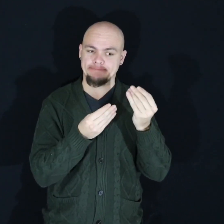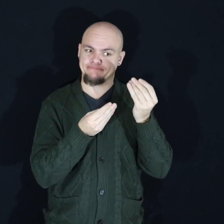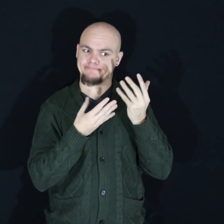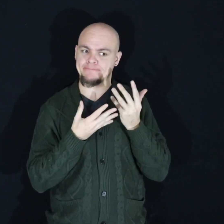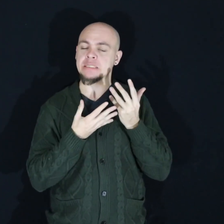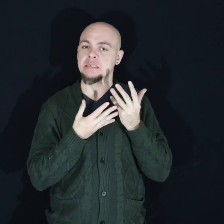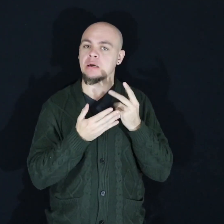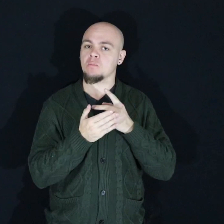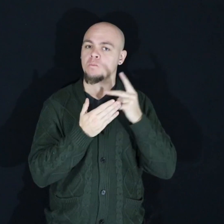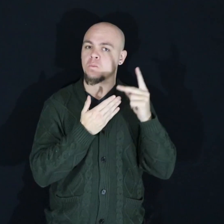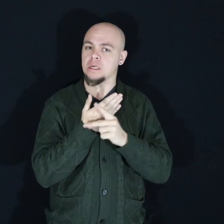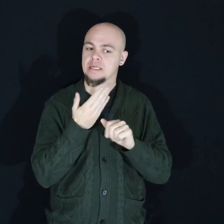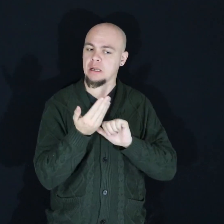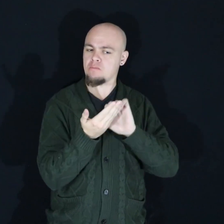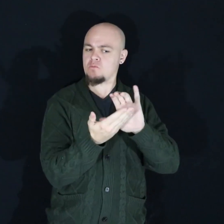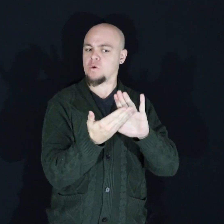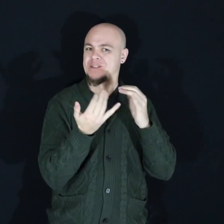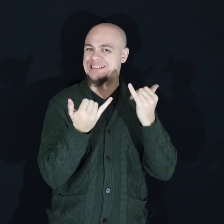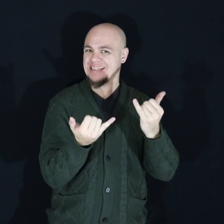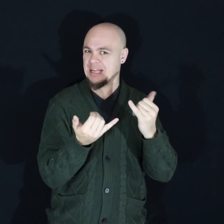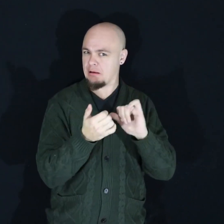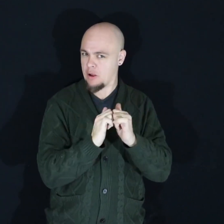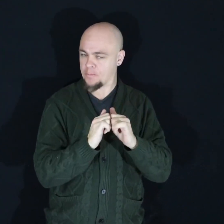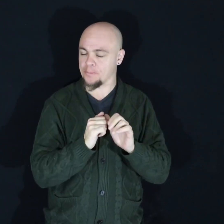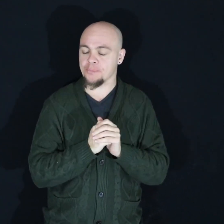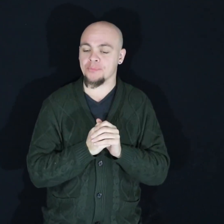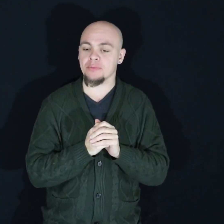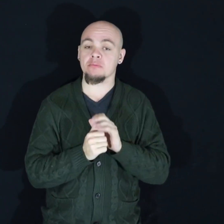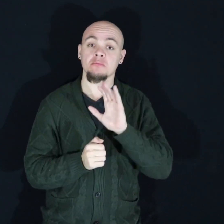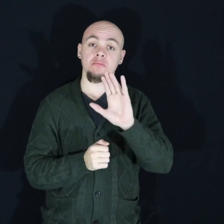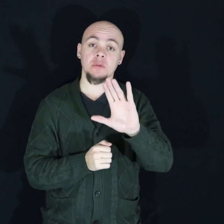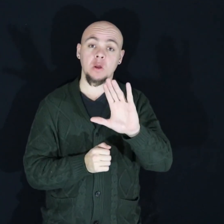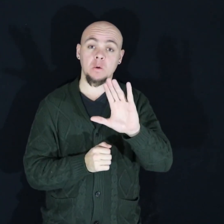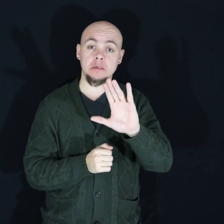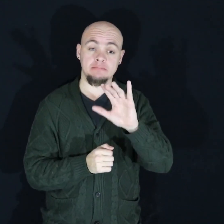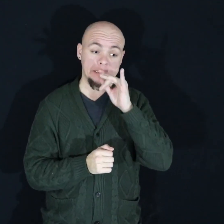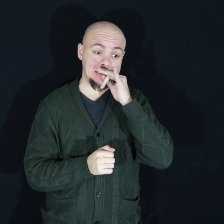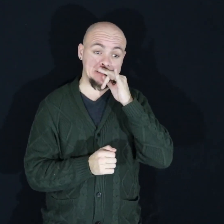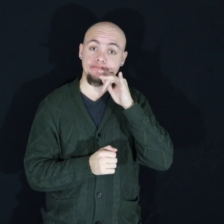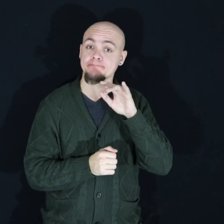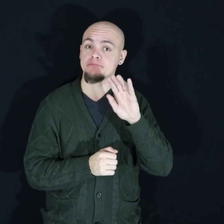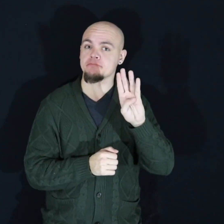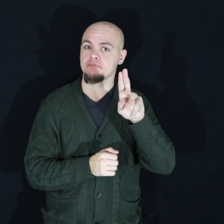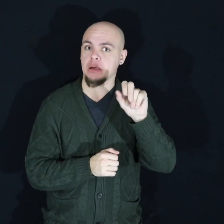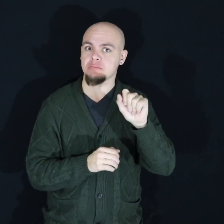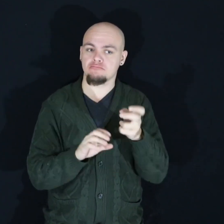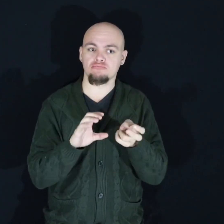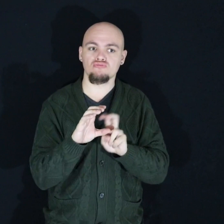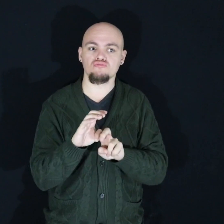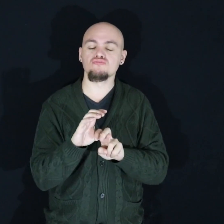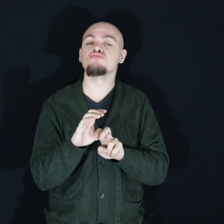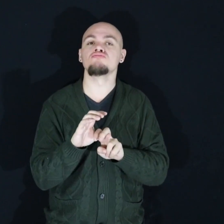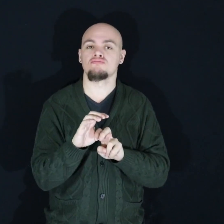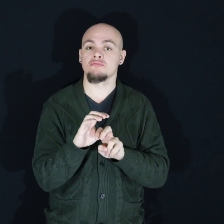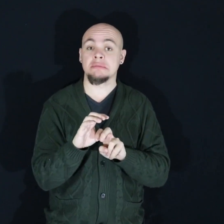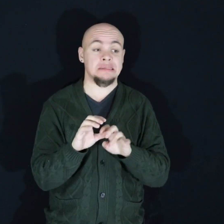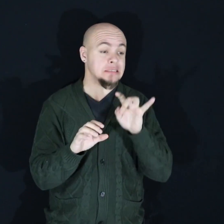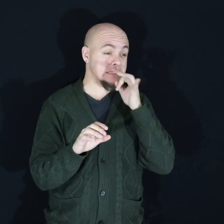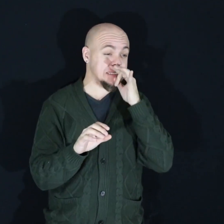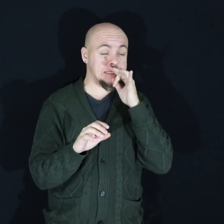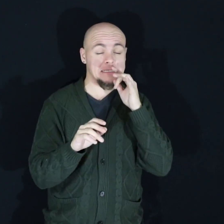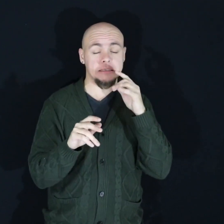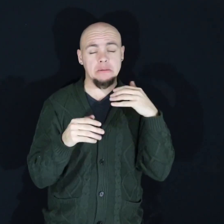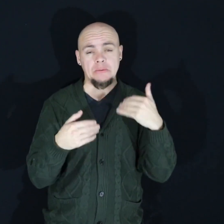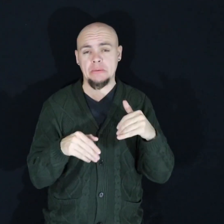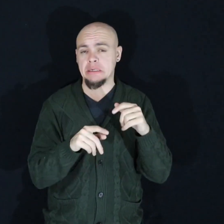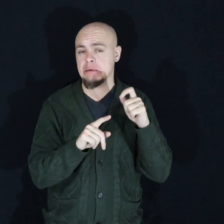approach projects today. When you're a child on a school bus, kids can be tough, especially in elementary and middle